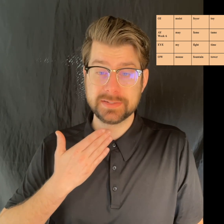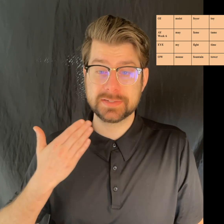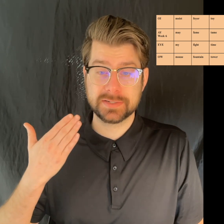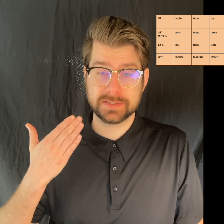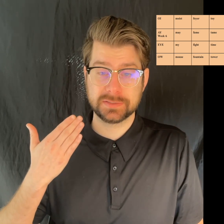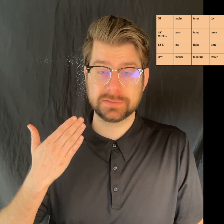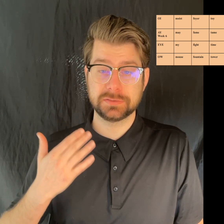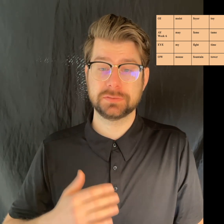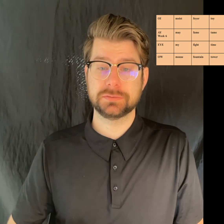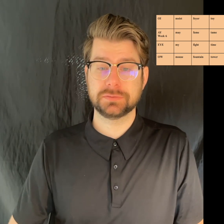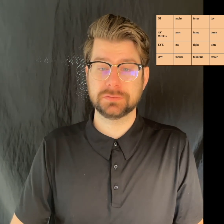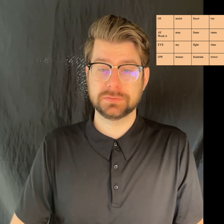kite,